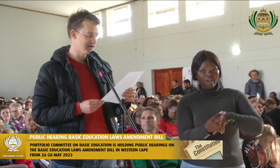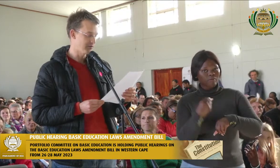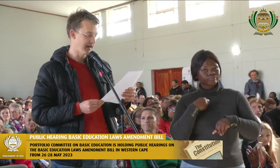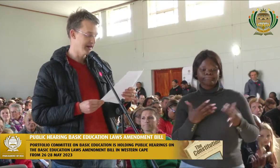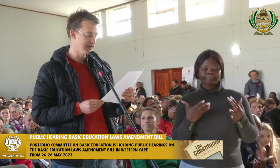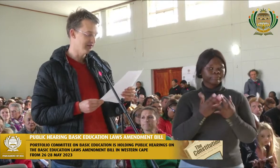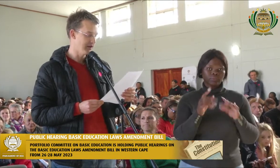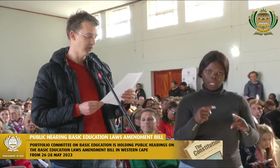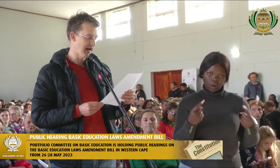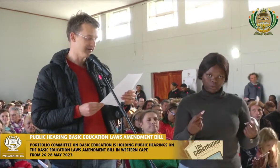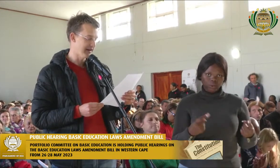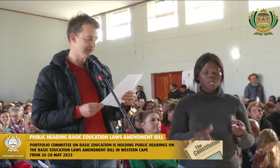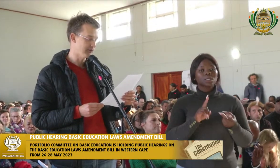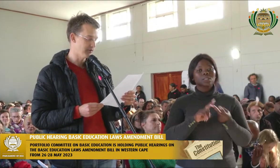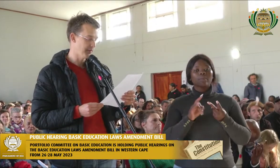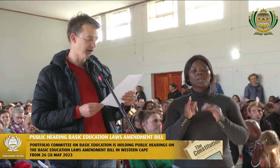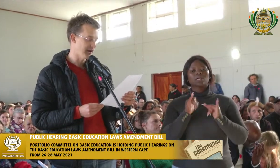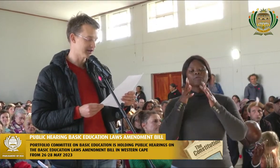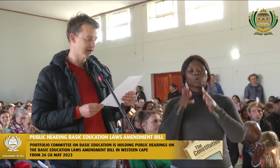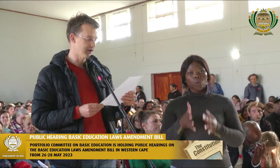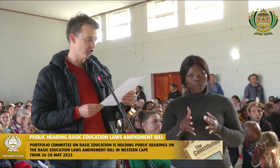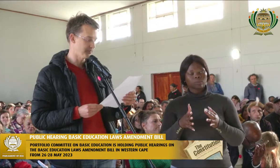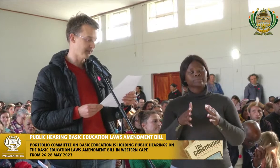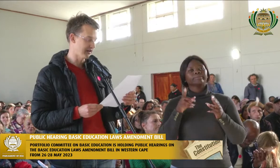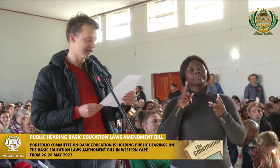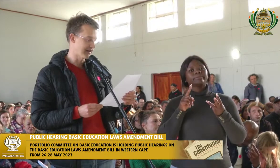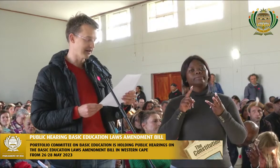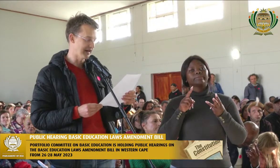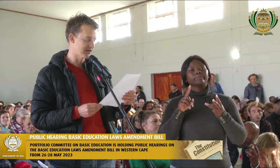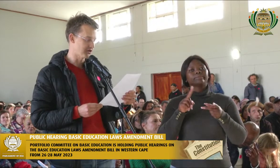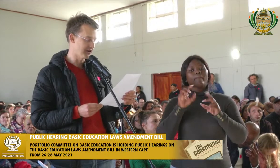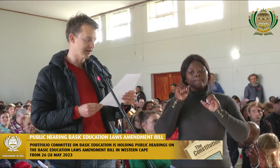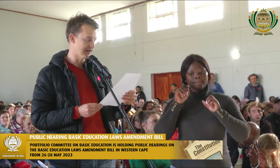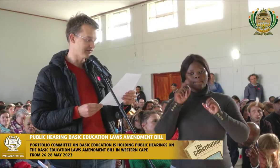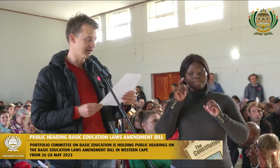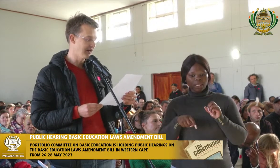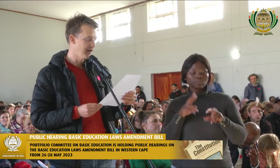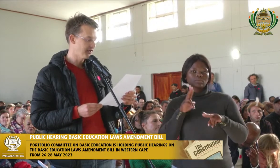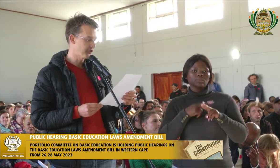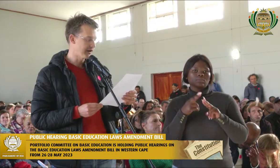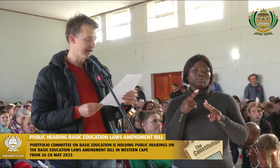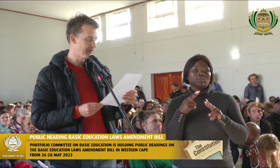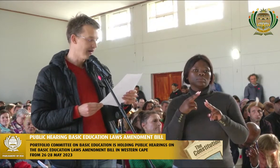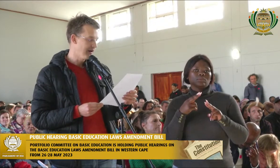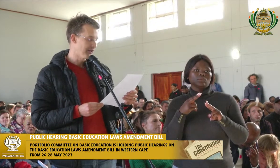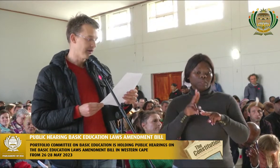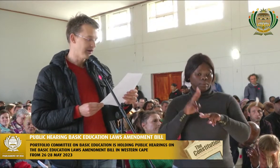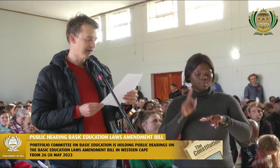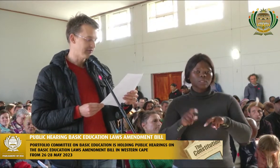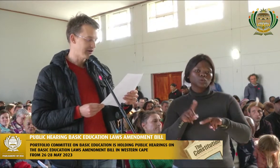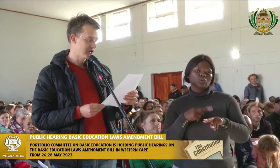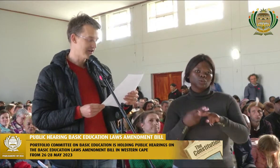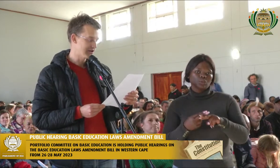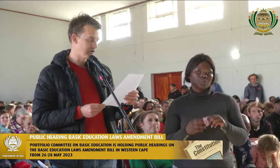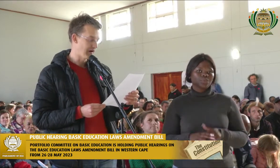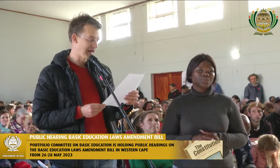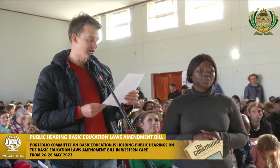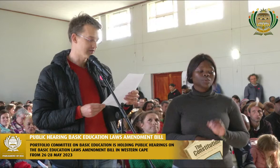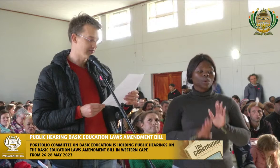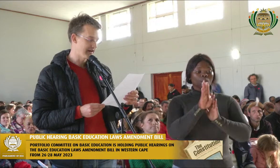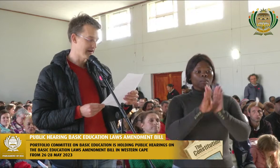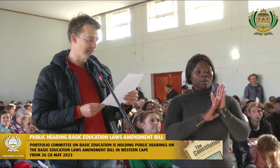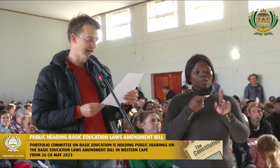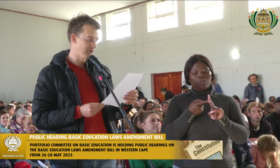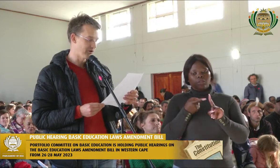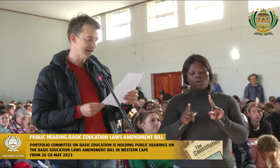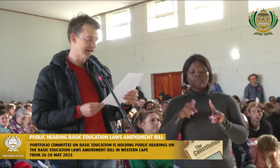office space for an interview or affidavit from a pastor should be considered as alternatives. Three, the bill infringes on